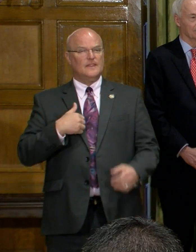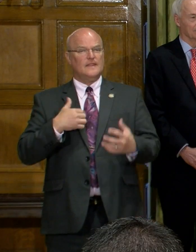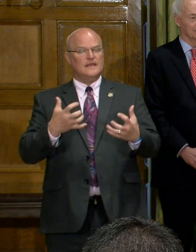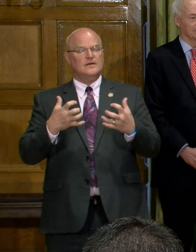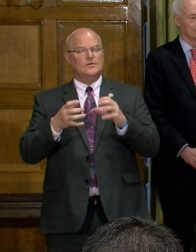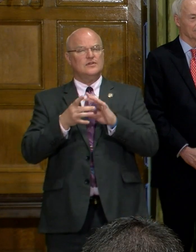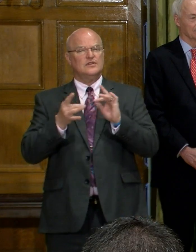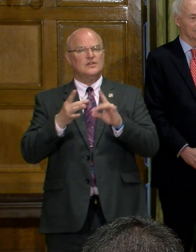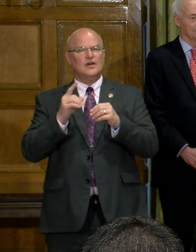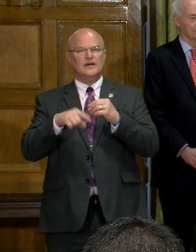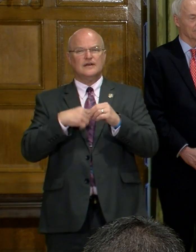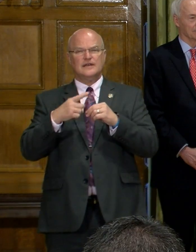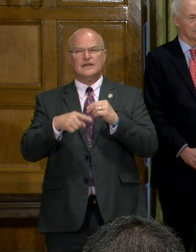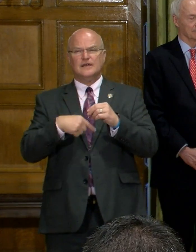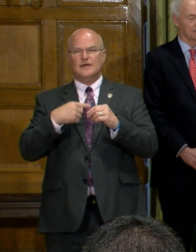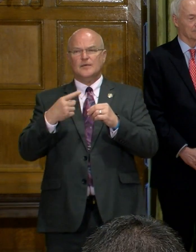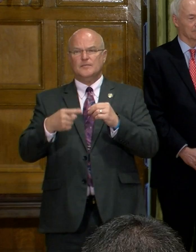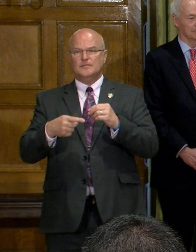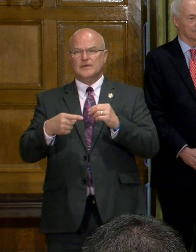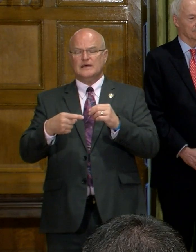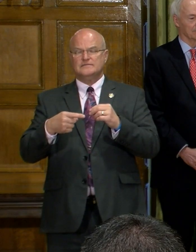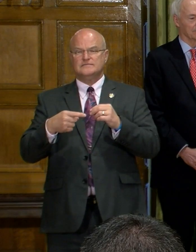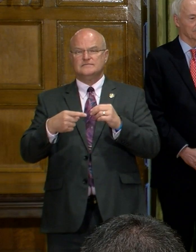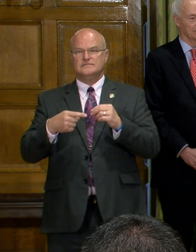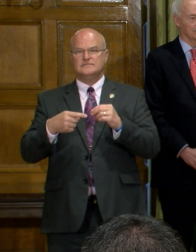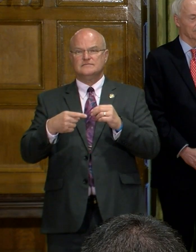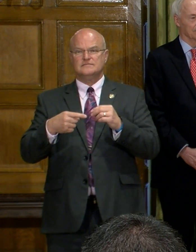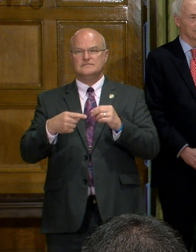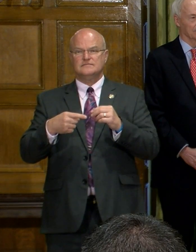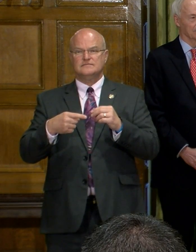talk a little bit about